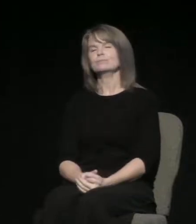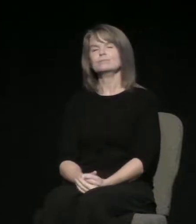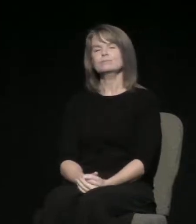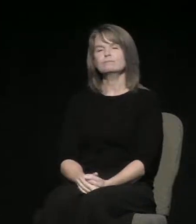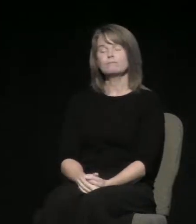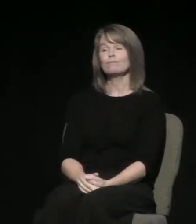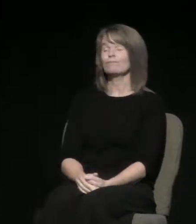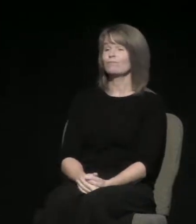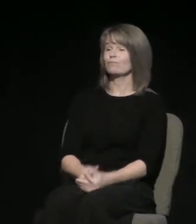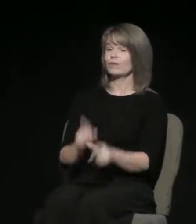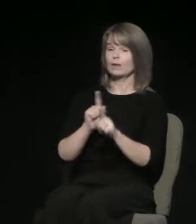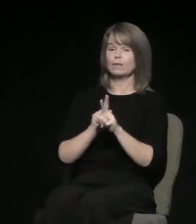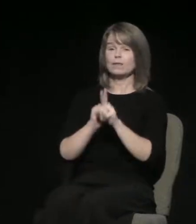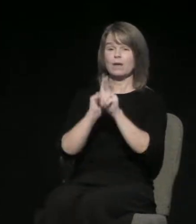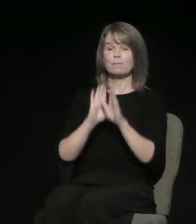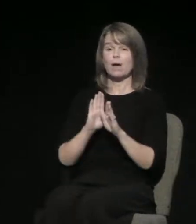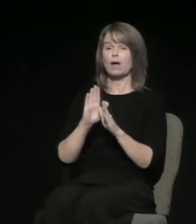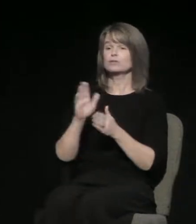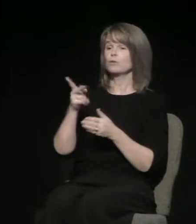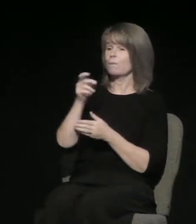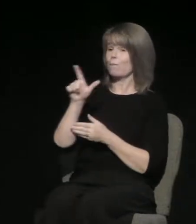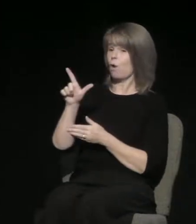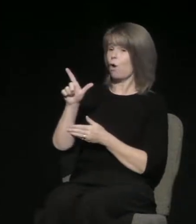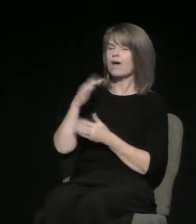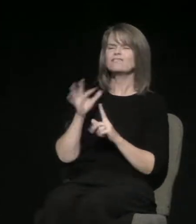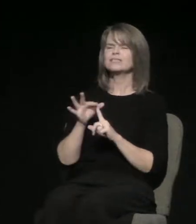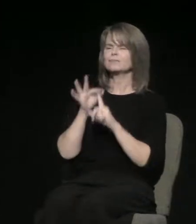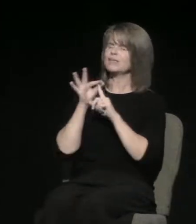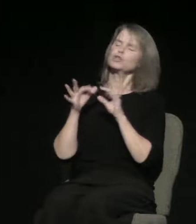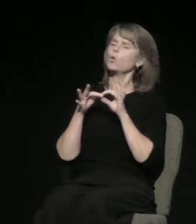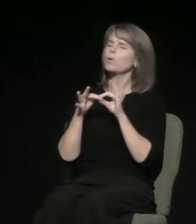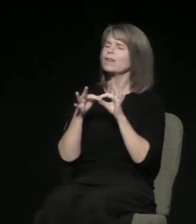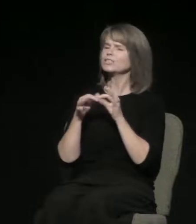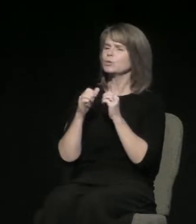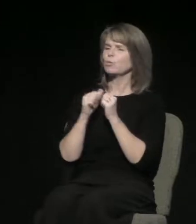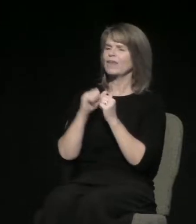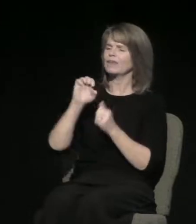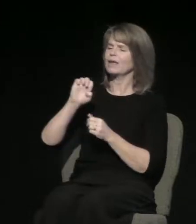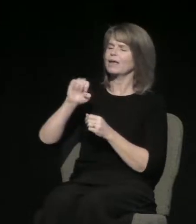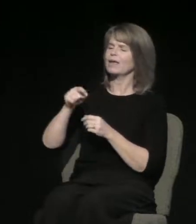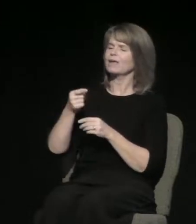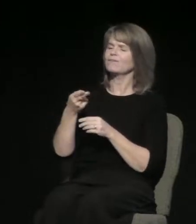The Apostle Paul Had a special relationship With the Ephesians